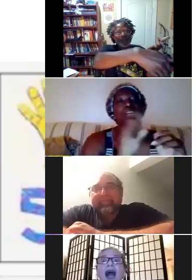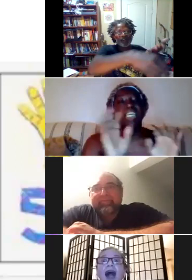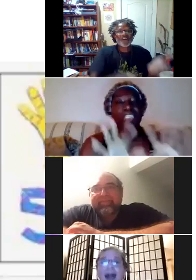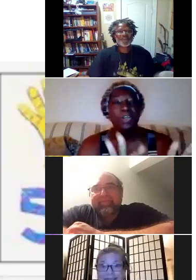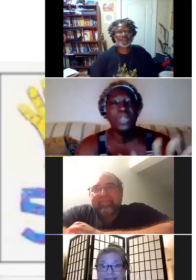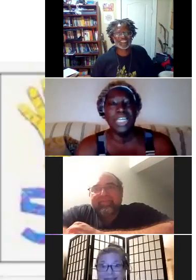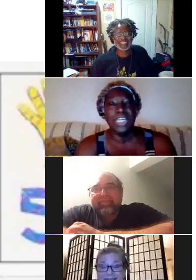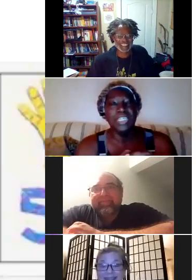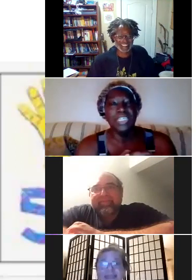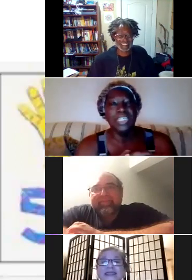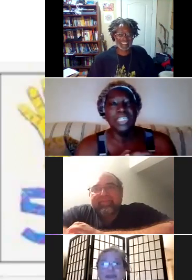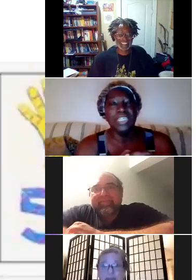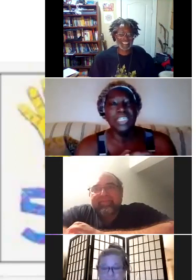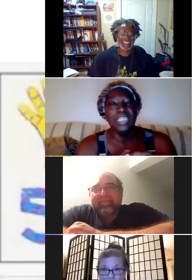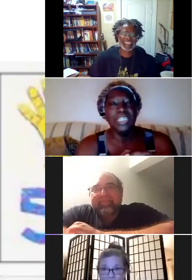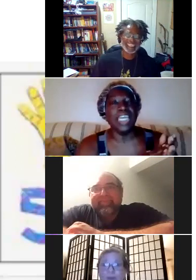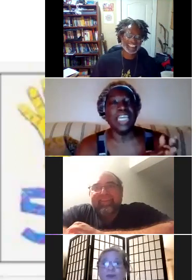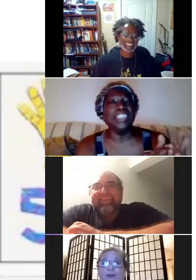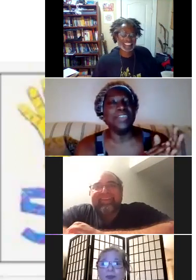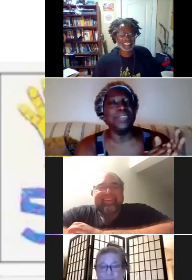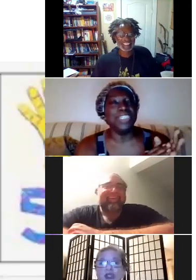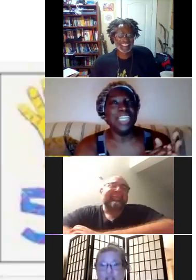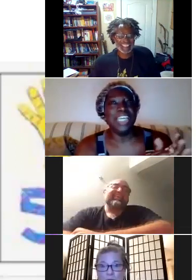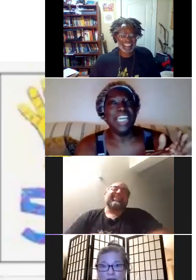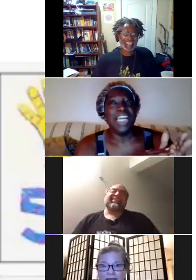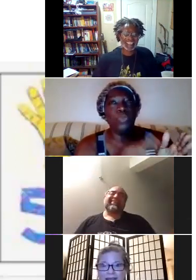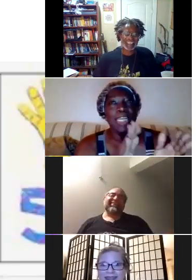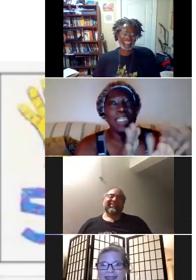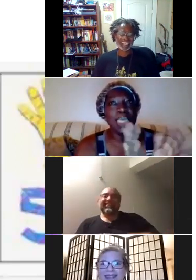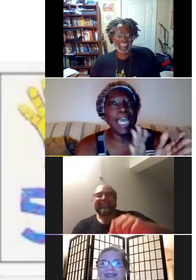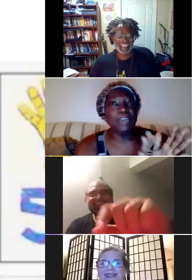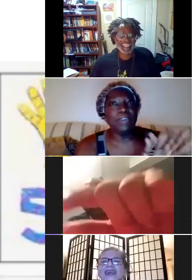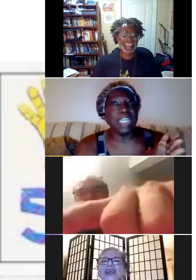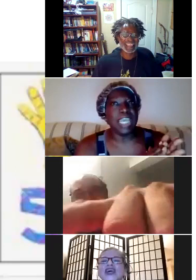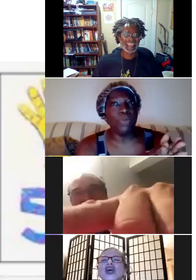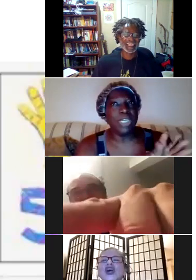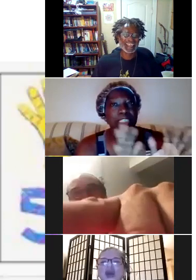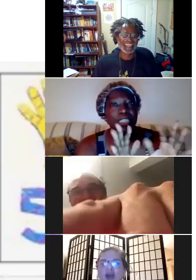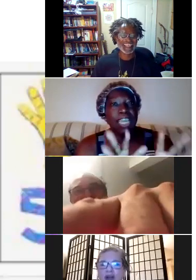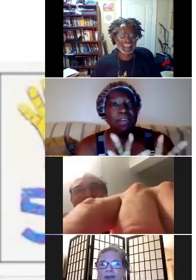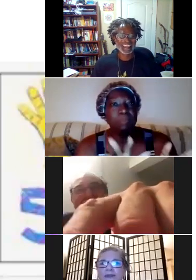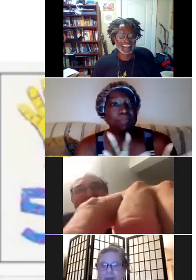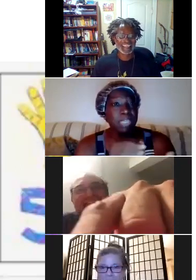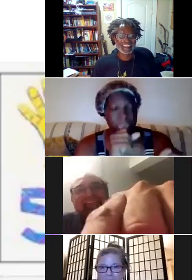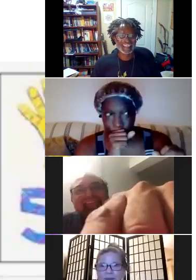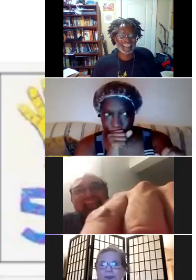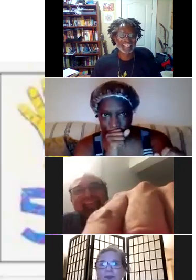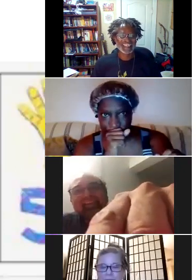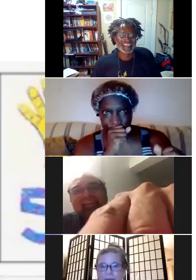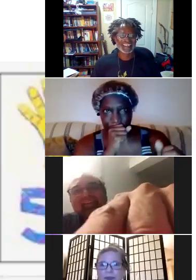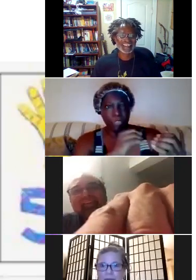No. Okay, I went off of it. Okay, you left the when it's airplane. higher than that, when it's higher than